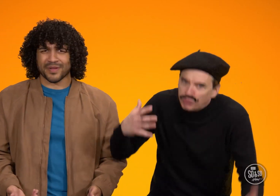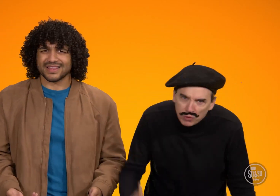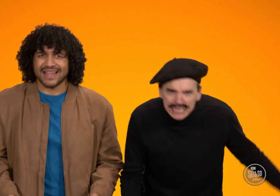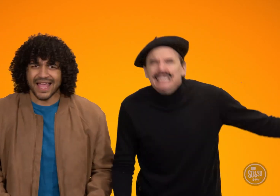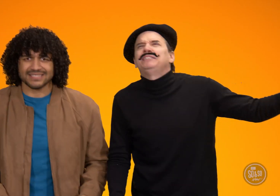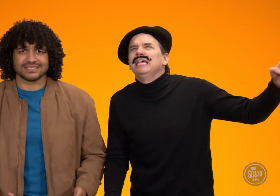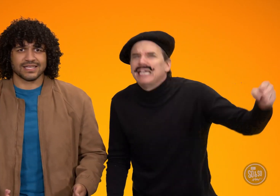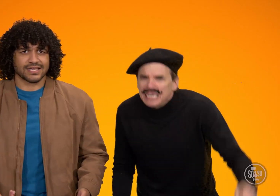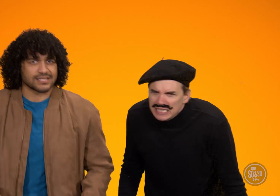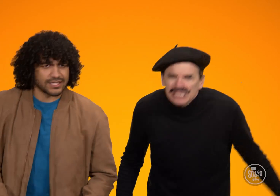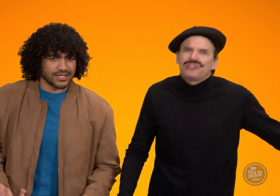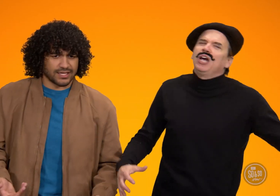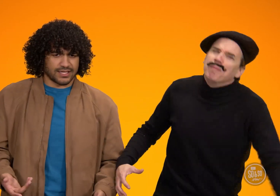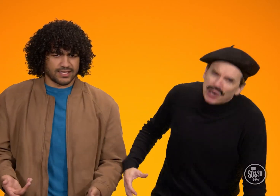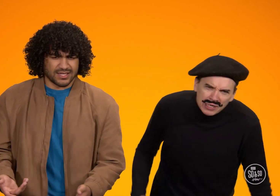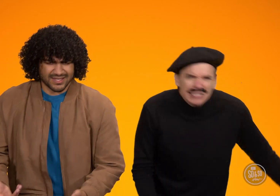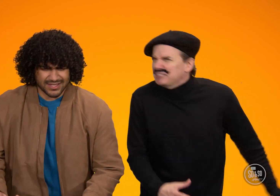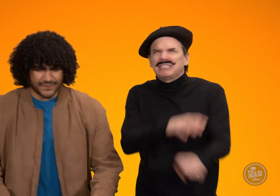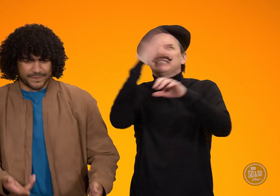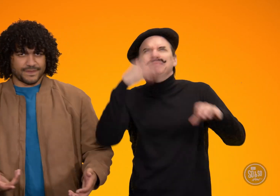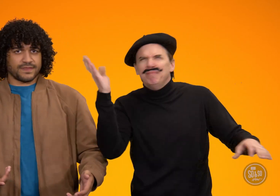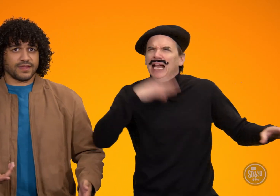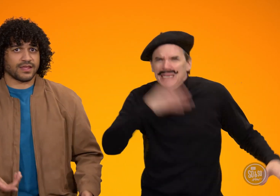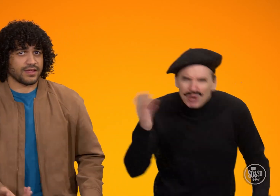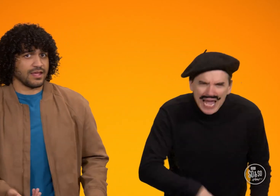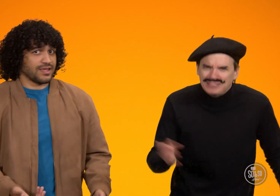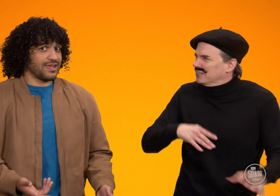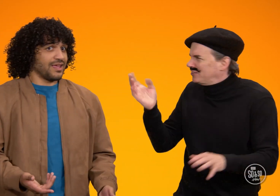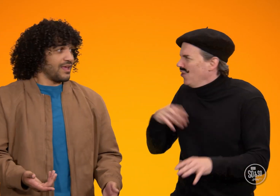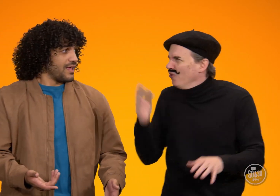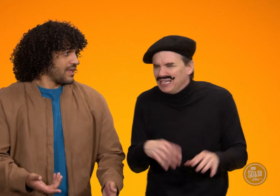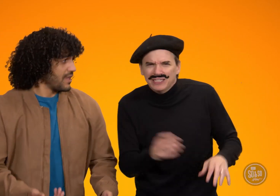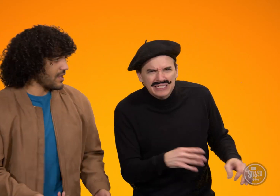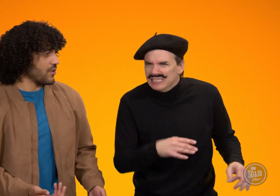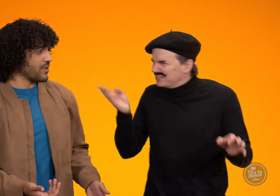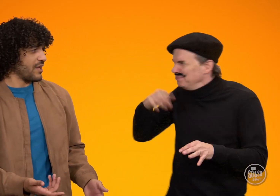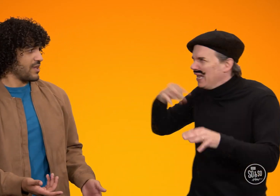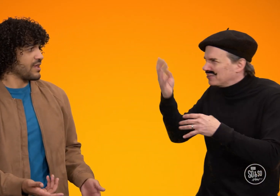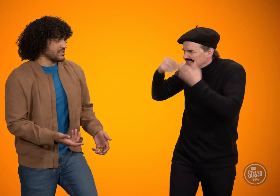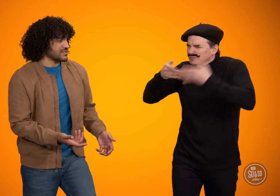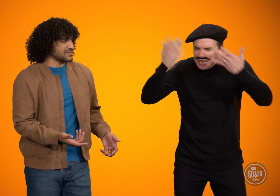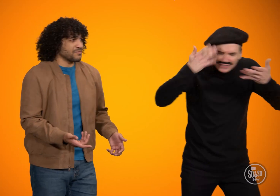through sticky stubborn smelly molasses all right it smells smell it